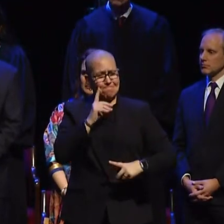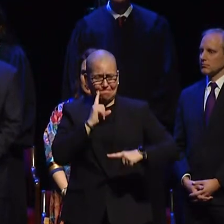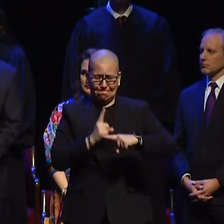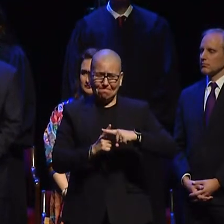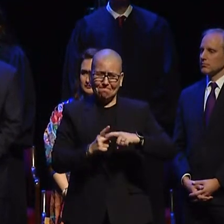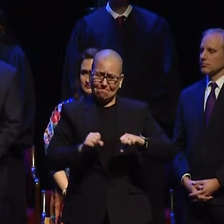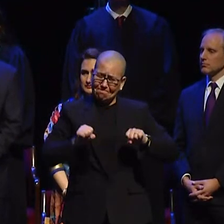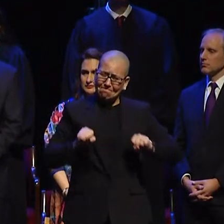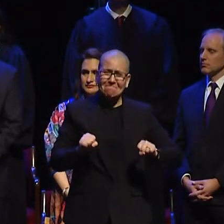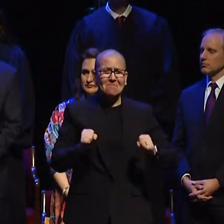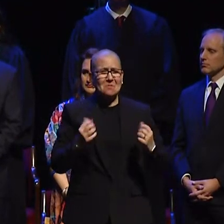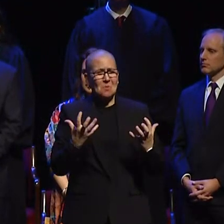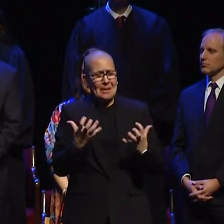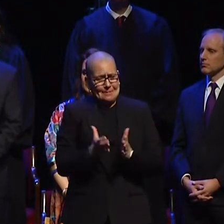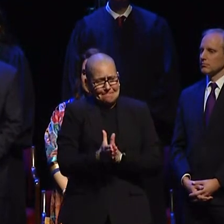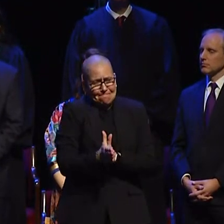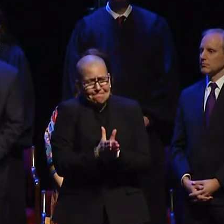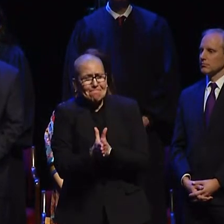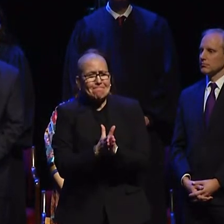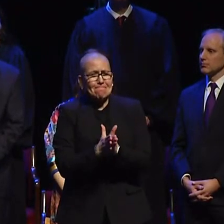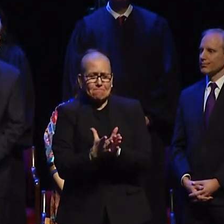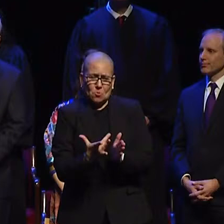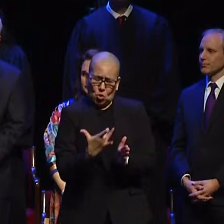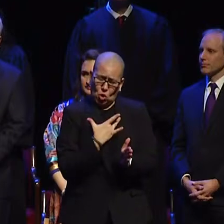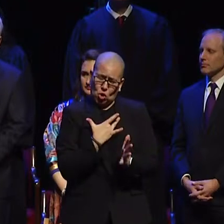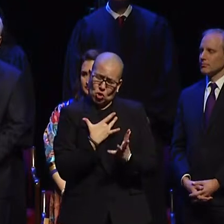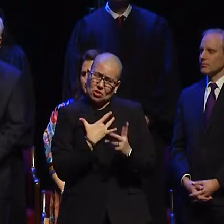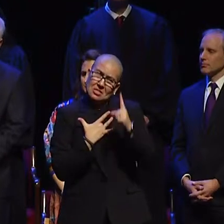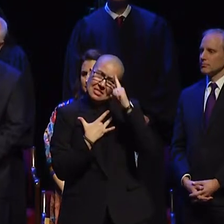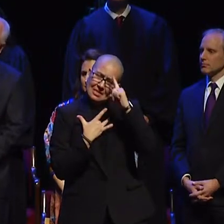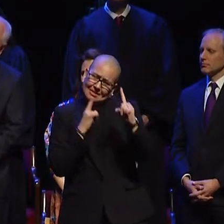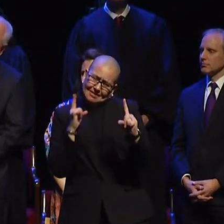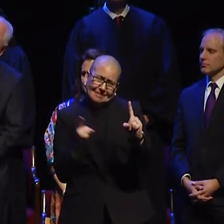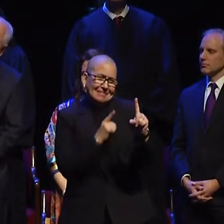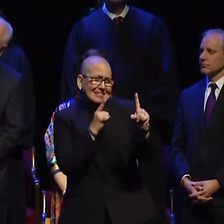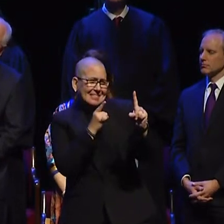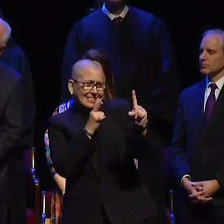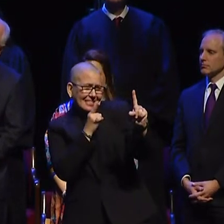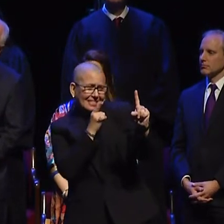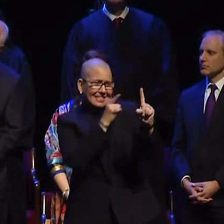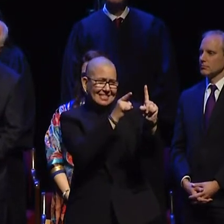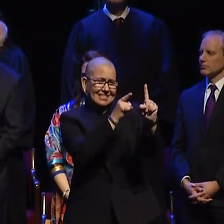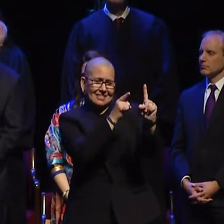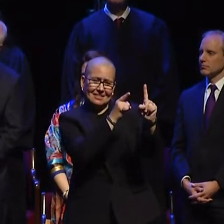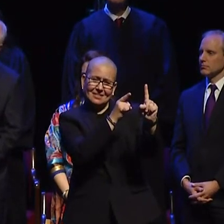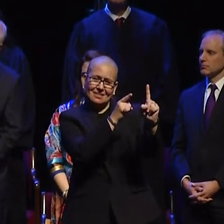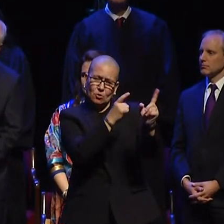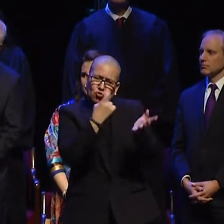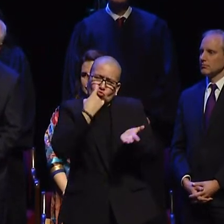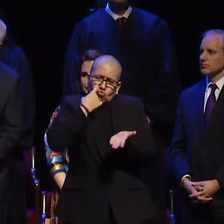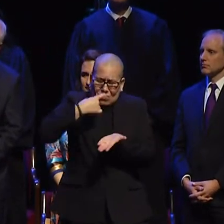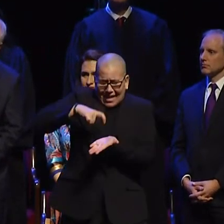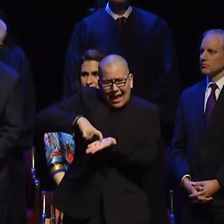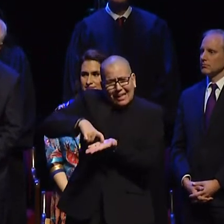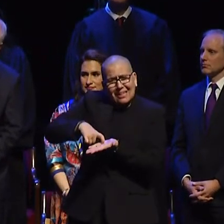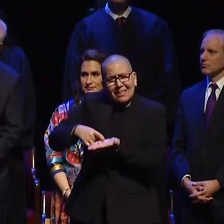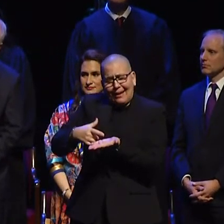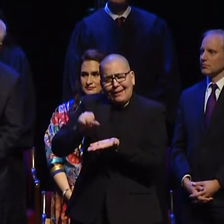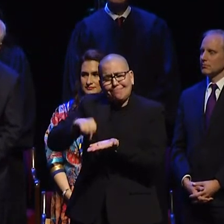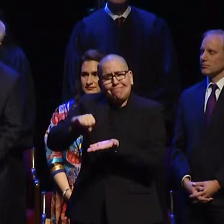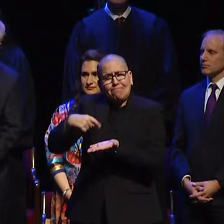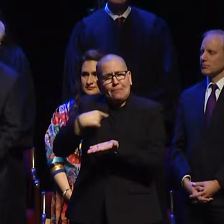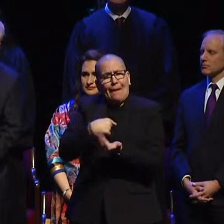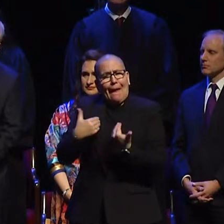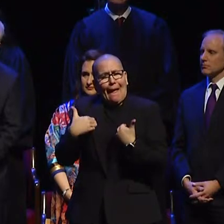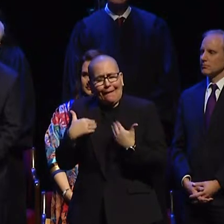in our hearts that will rise in an arc, enabling us to acknowledge our mistakes